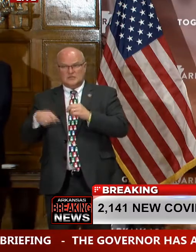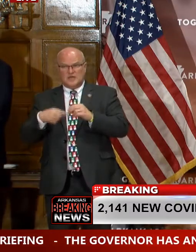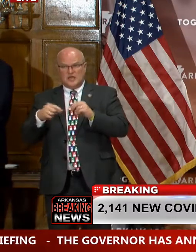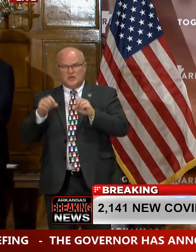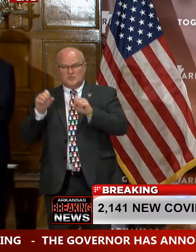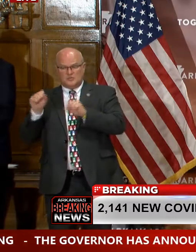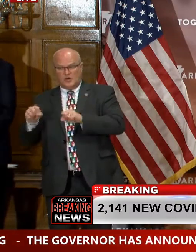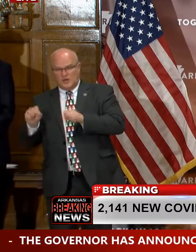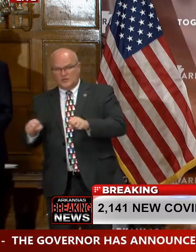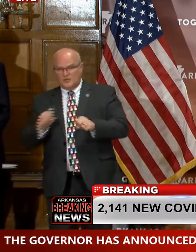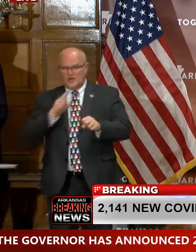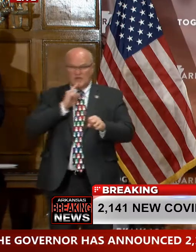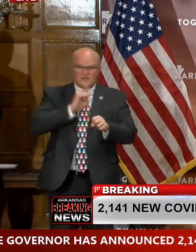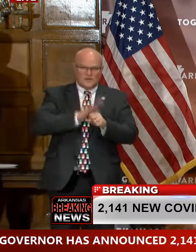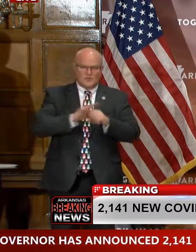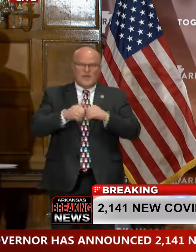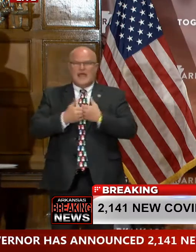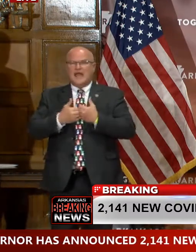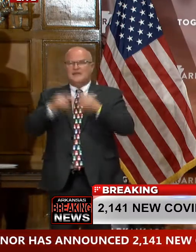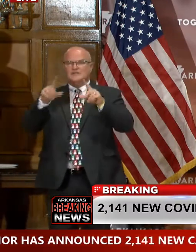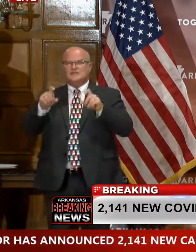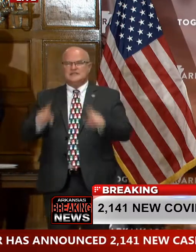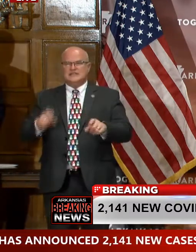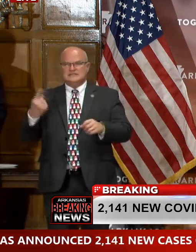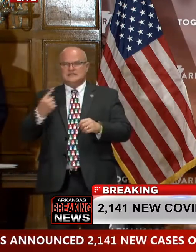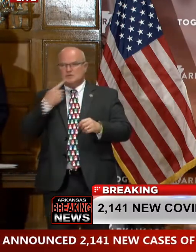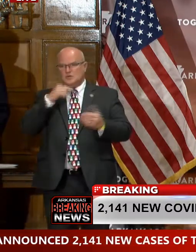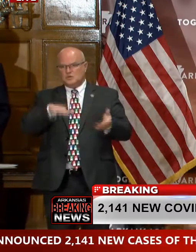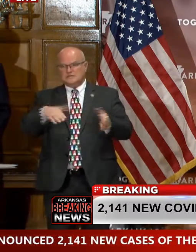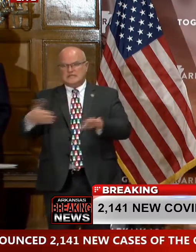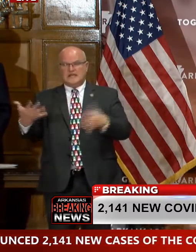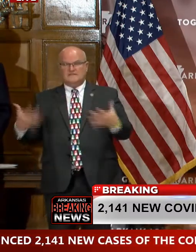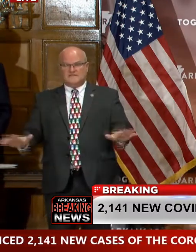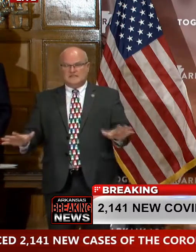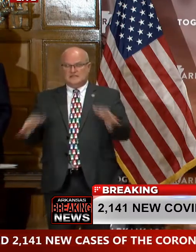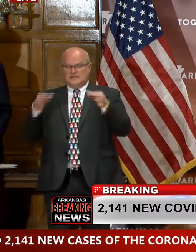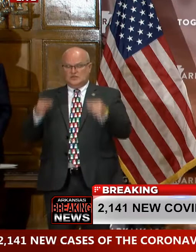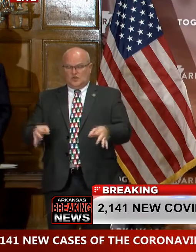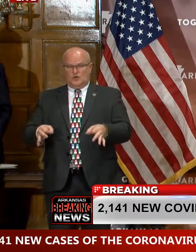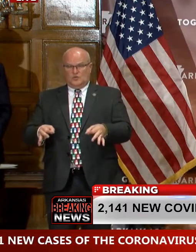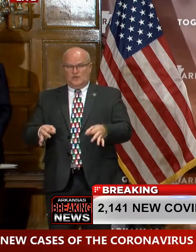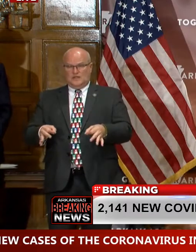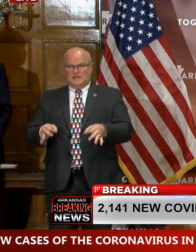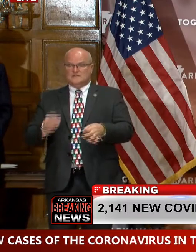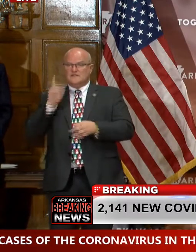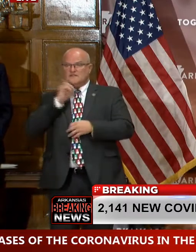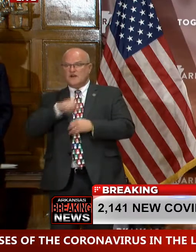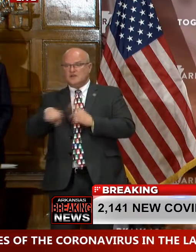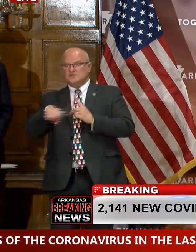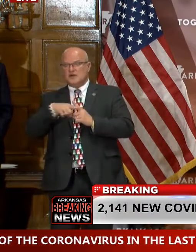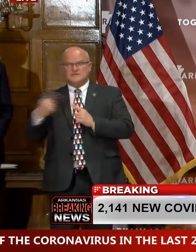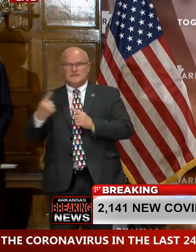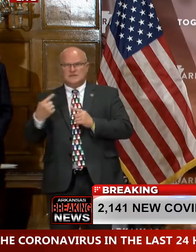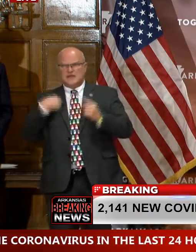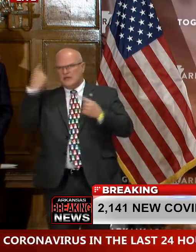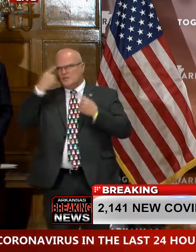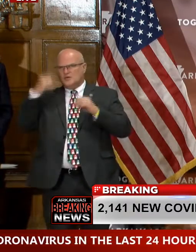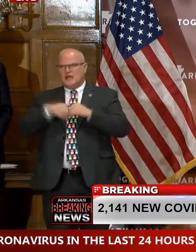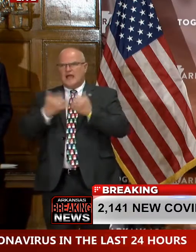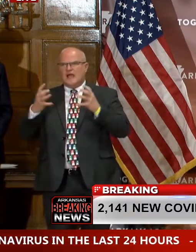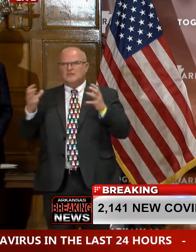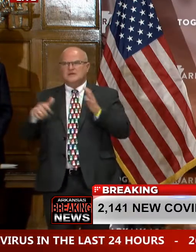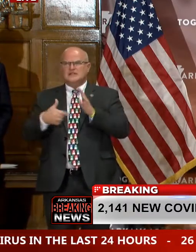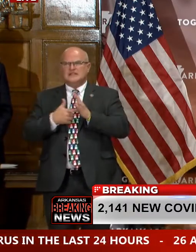probable versus confirmed, how do you go about testing someone who's died to determine whether it was a a false positive or something like that. I'm wondering how much